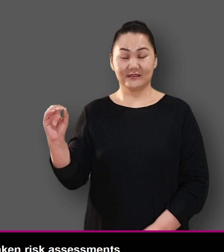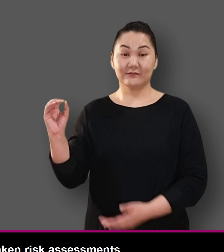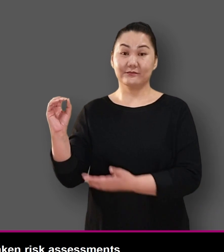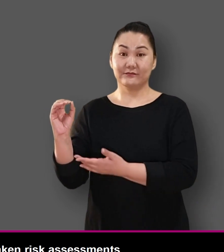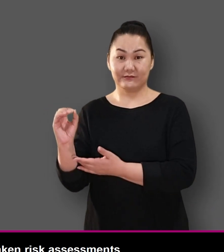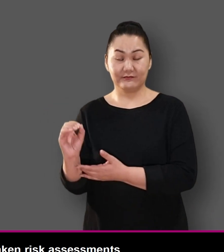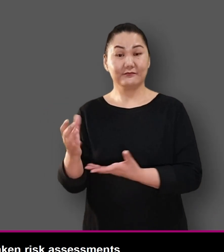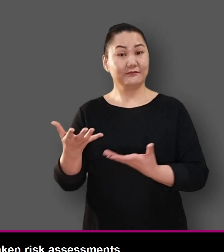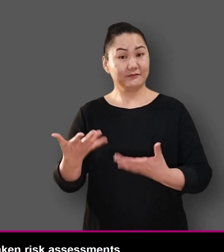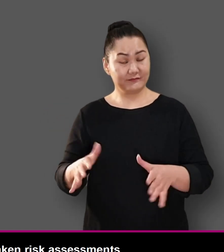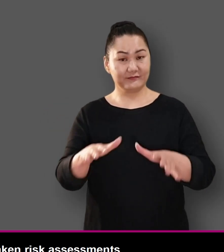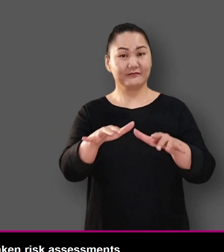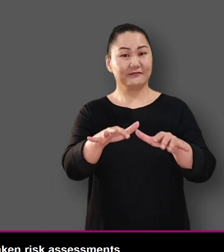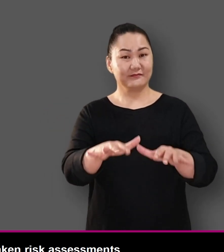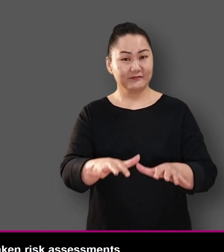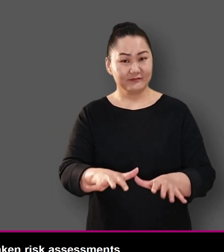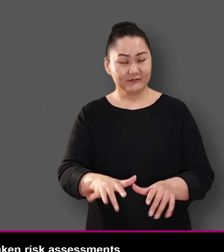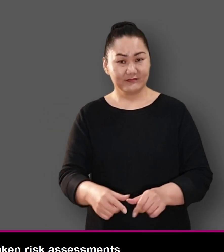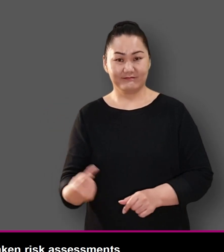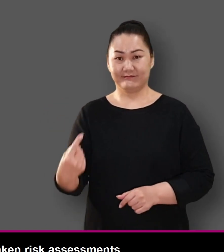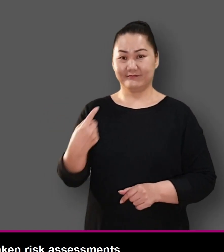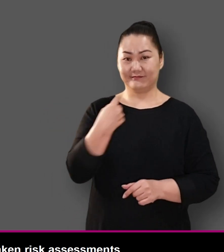We have undertaken risk assessments